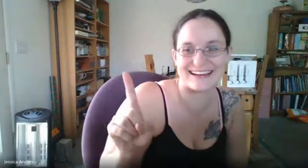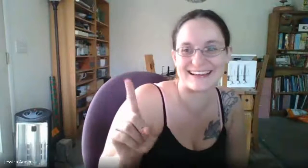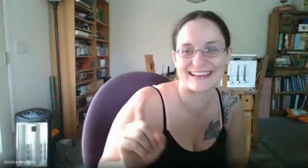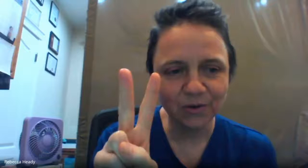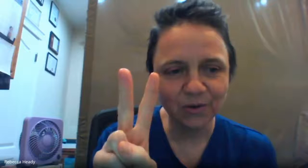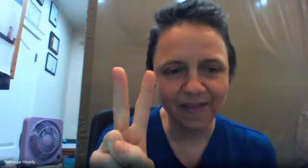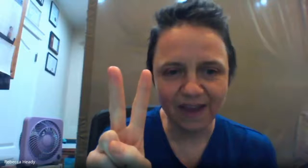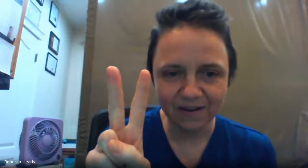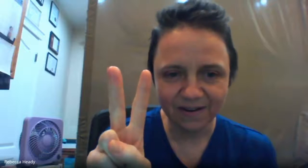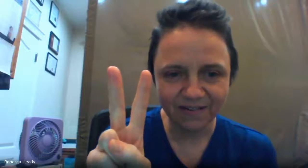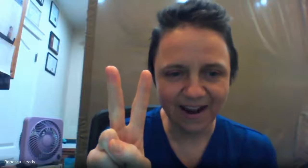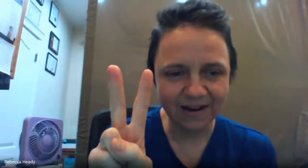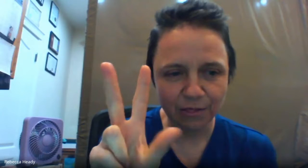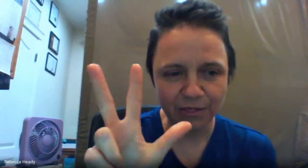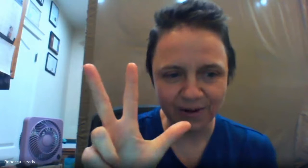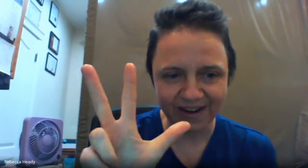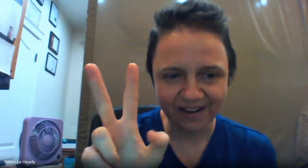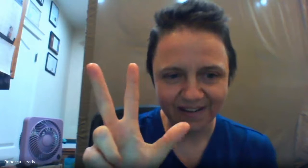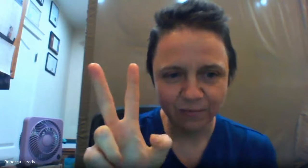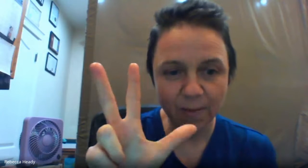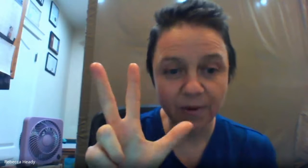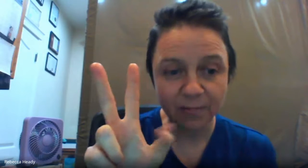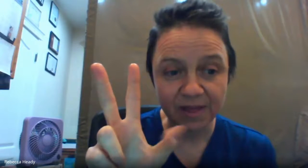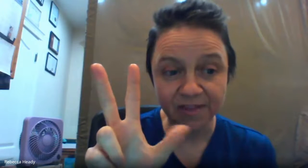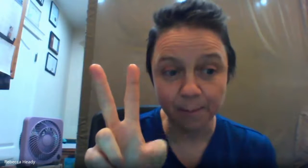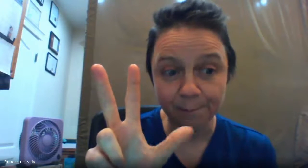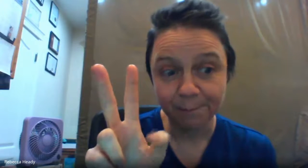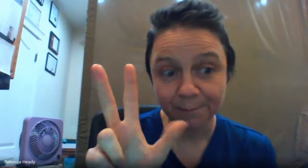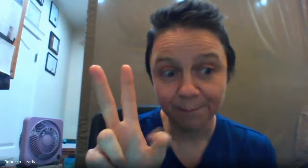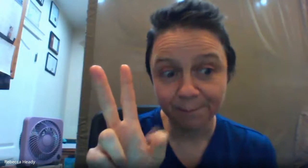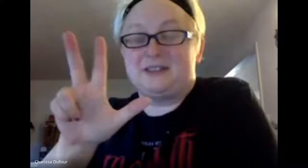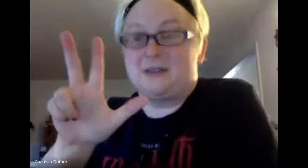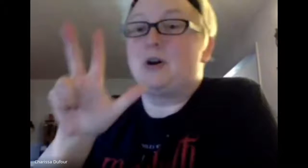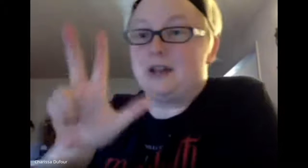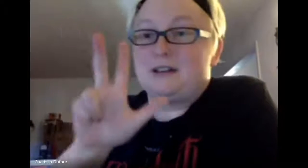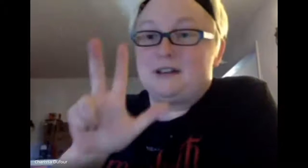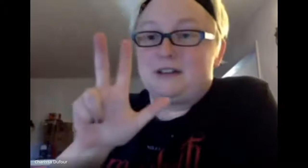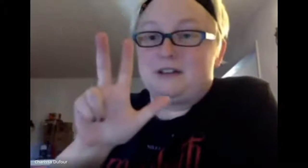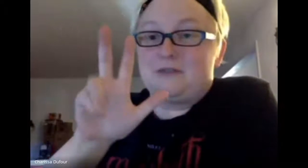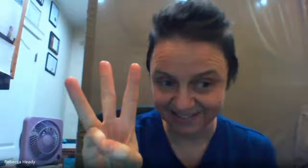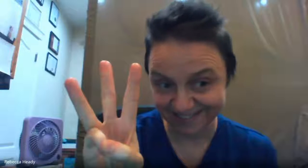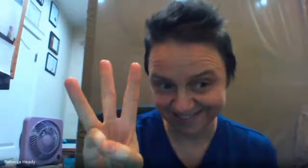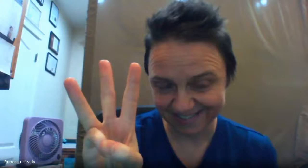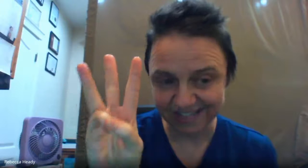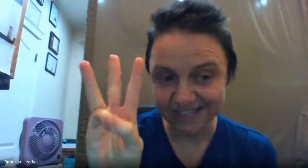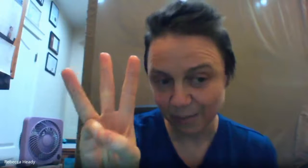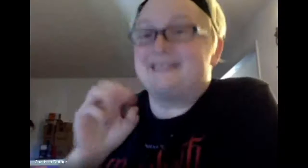2, and then, right? 3. Remember 3 thumb, 3 thumb. Okay. not like this. 'Cause Yeah, that's we're